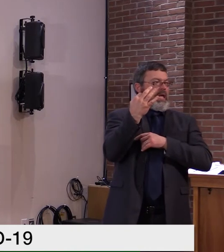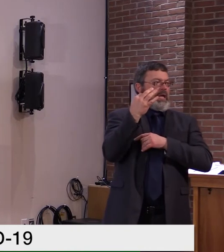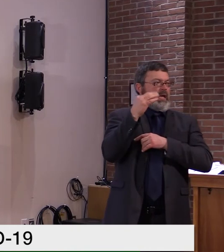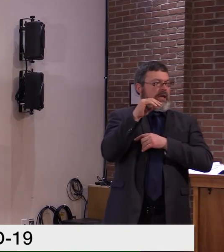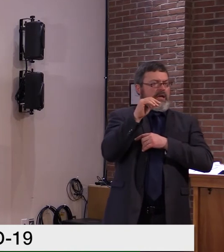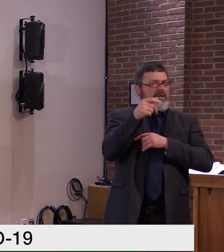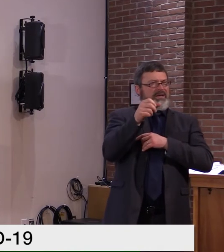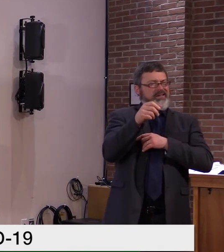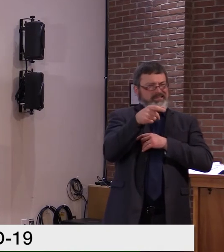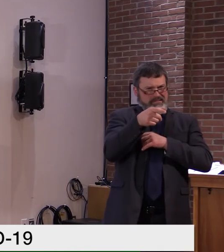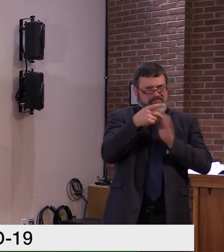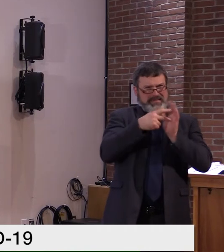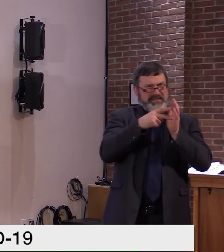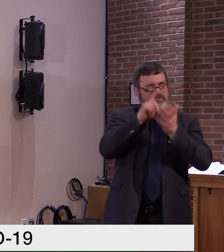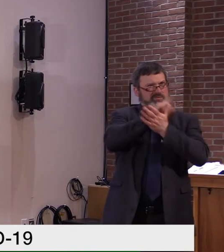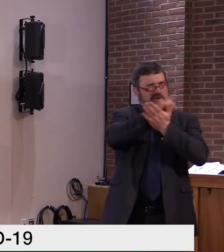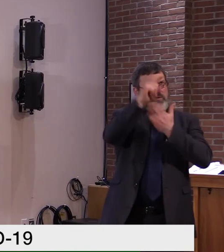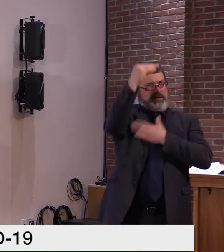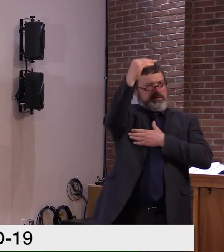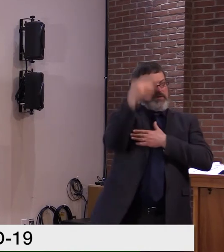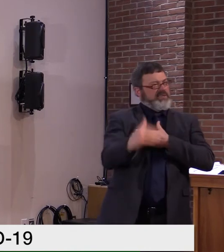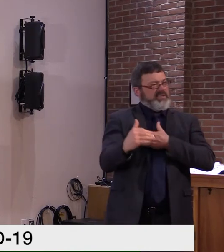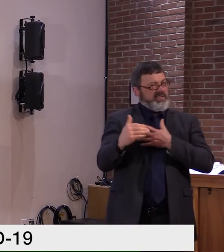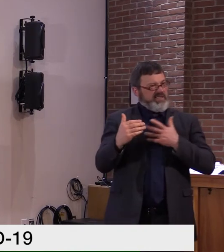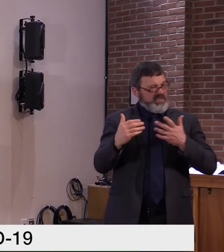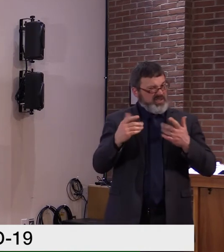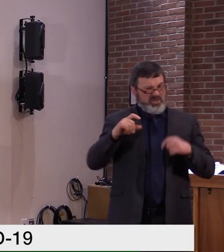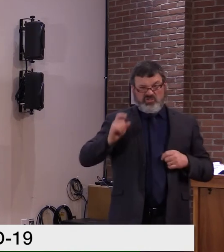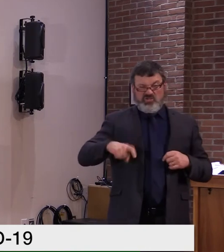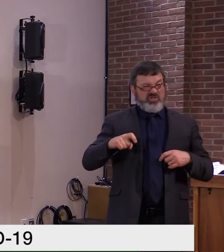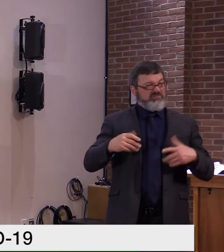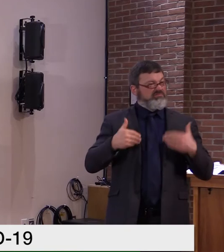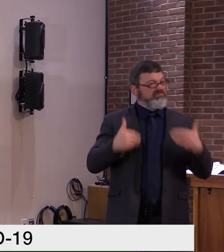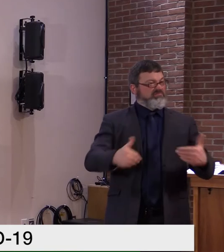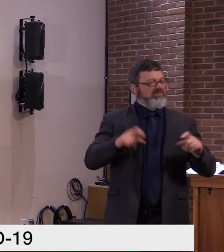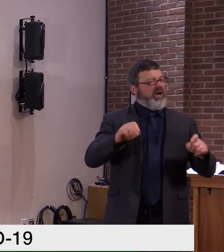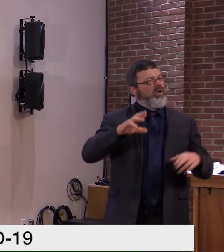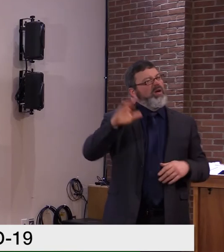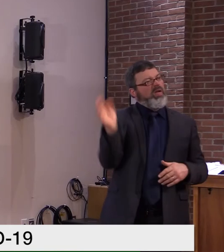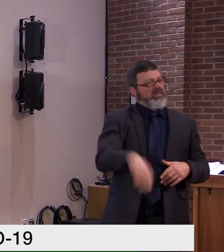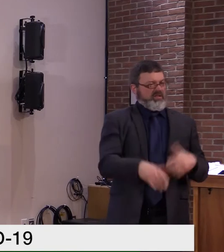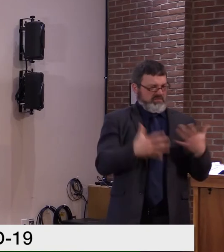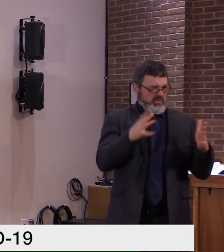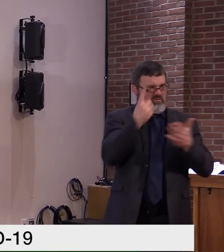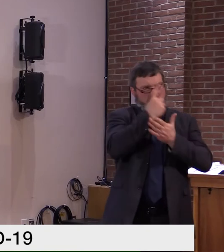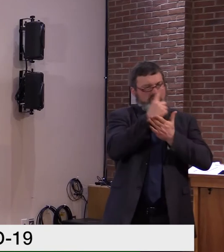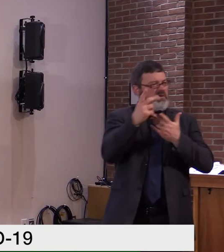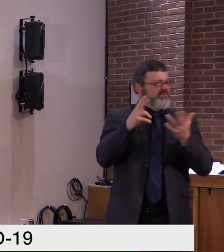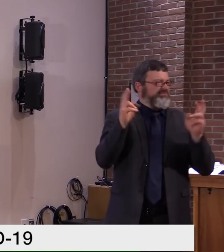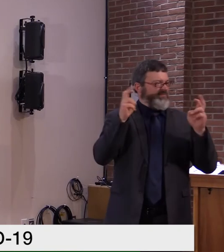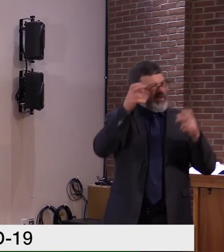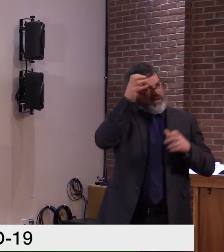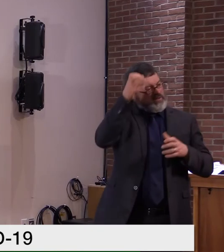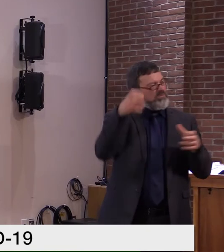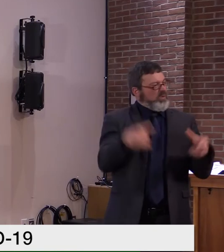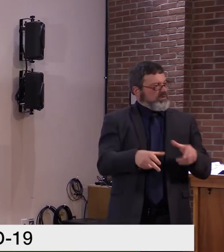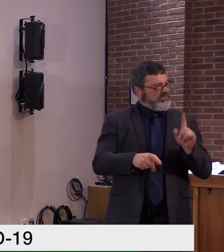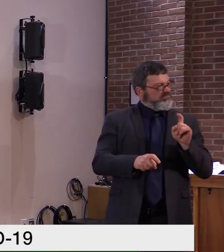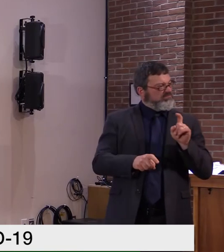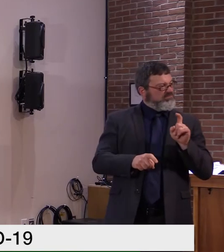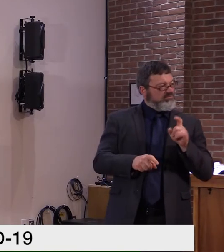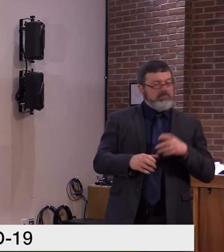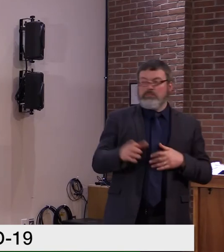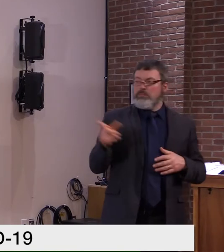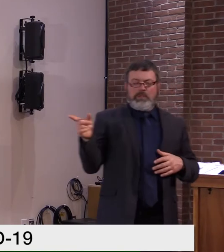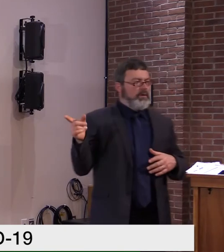going to expedite their tests. The governor had made it clear that we're going to expedite their tests. So we will expedite the tests of those